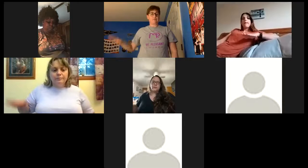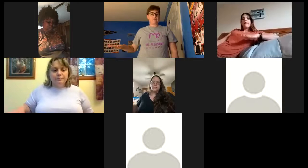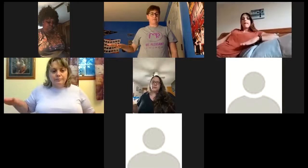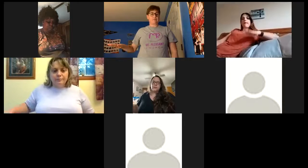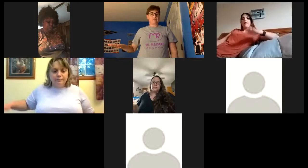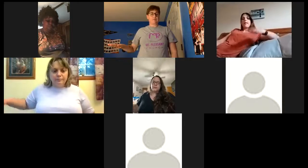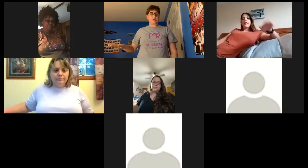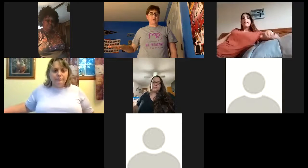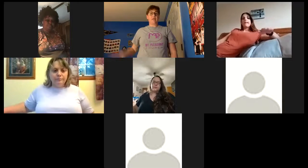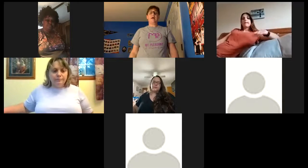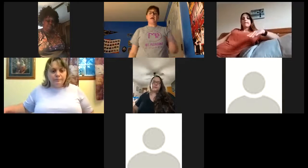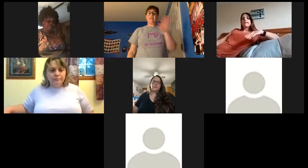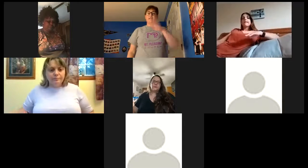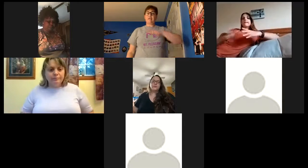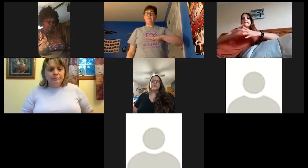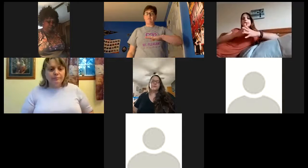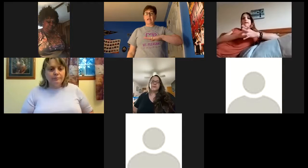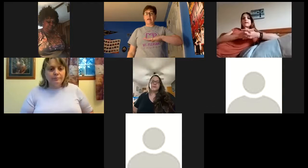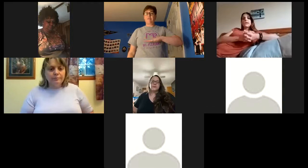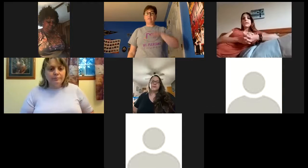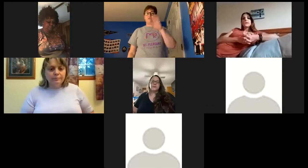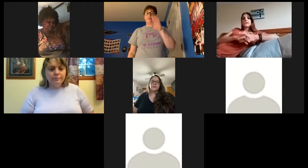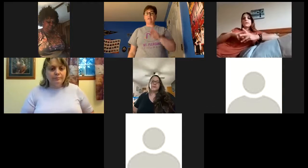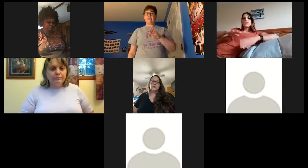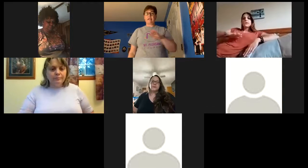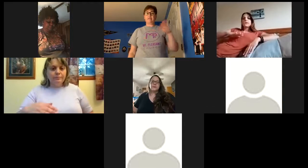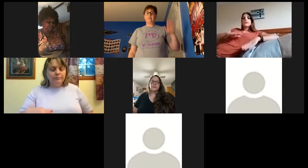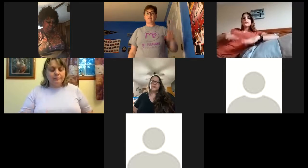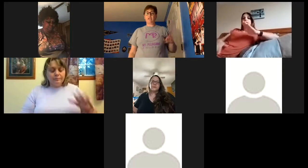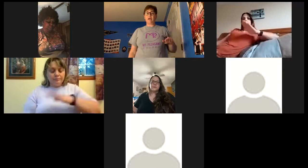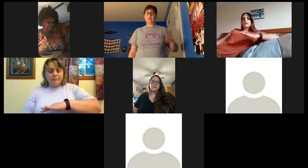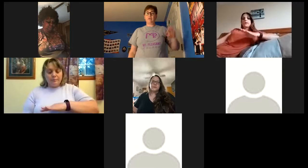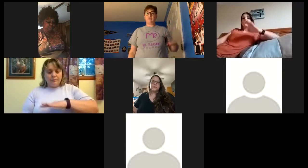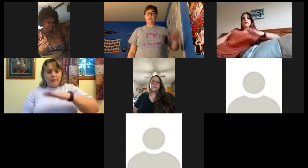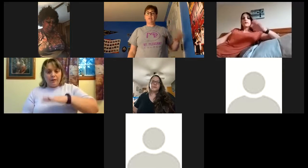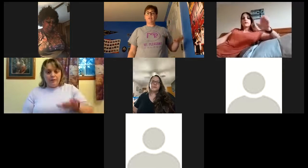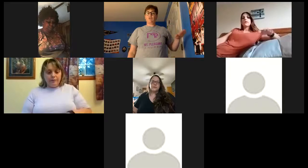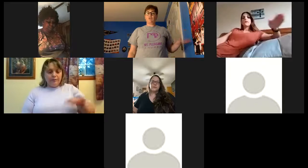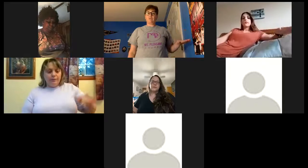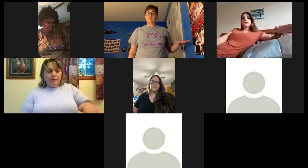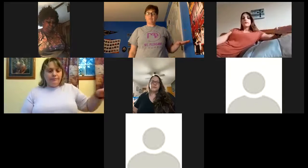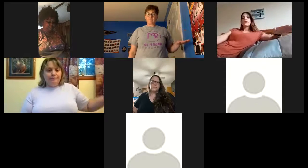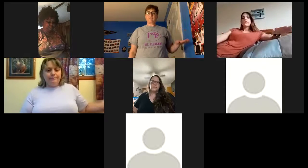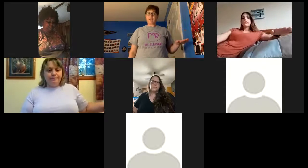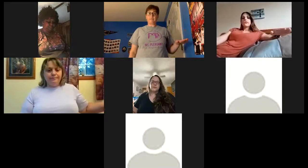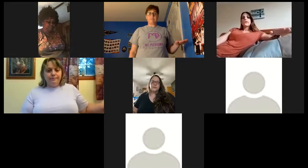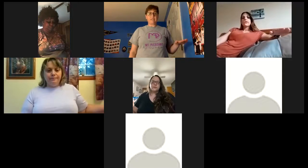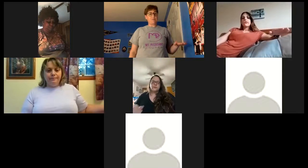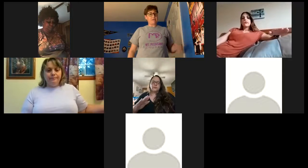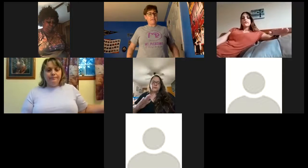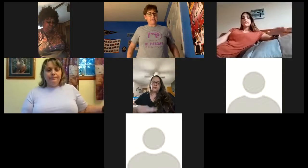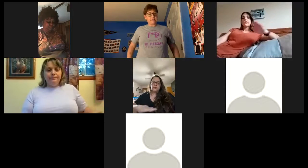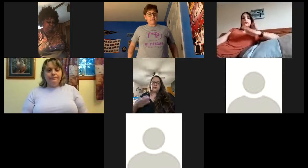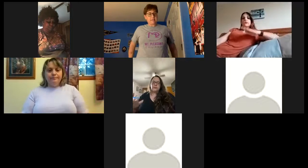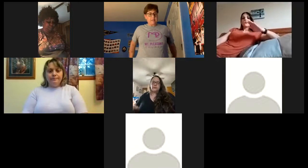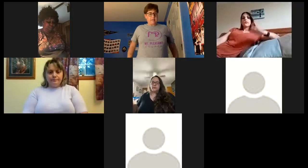children. Okay. And then same for your left hand, child and then children. Yep. That one